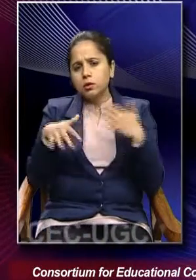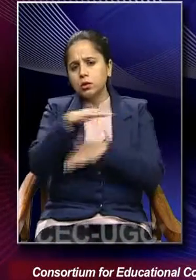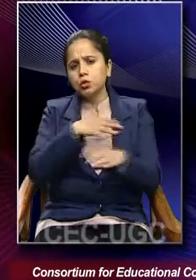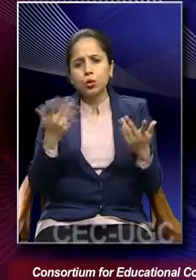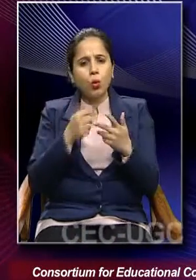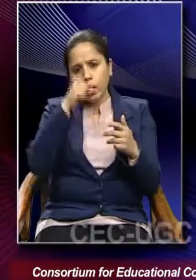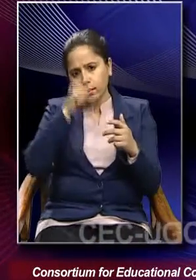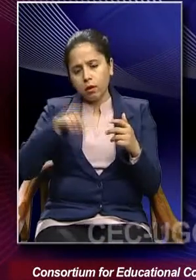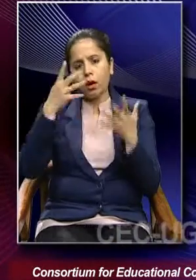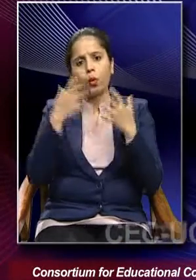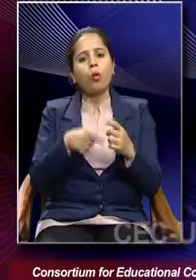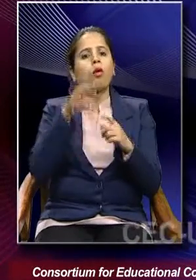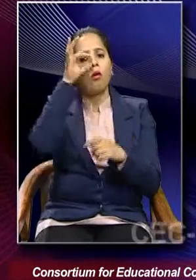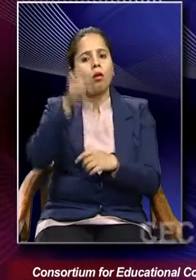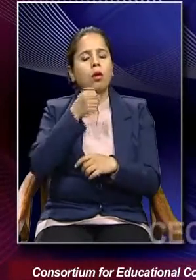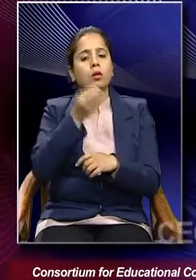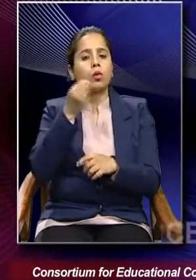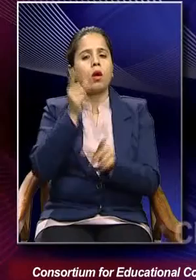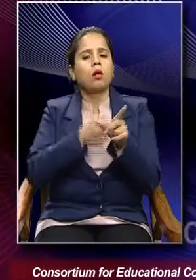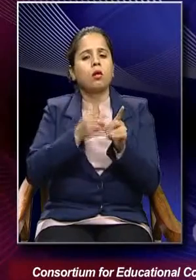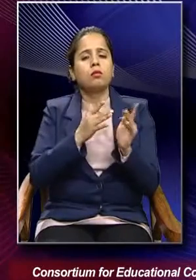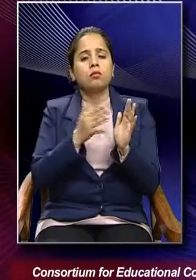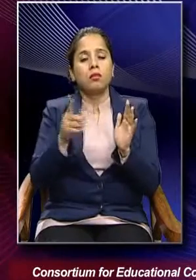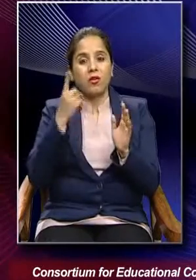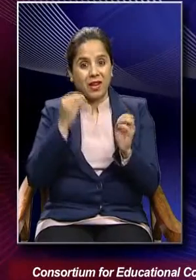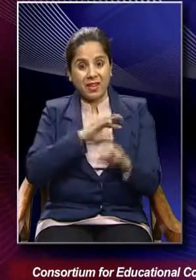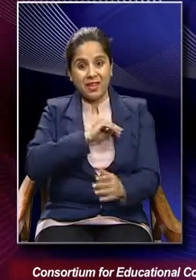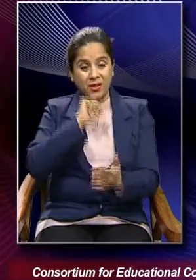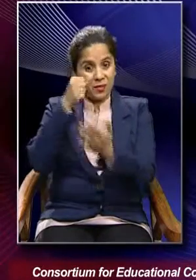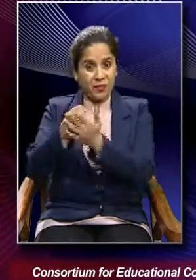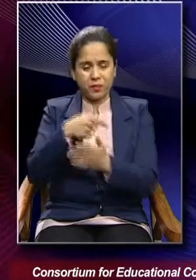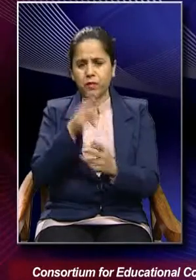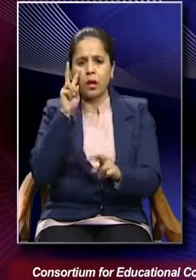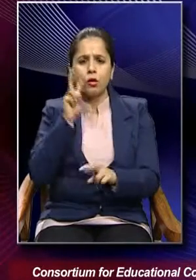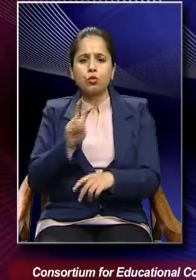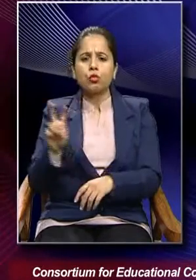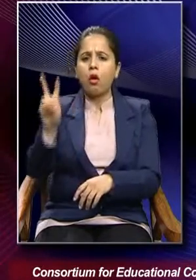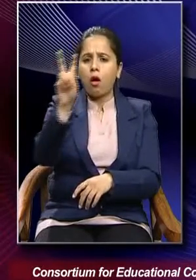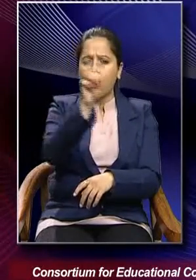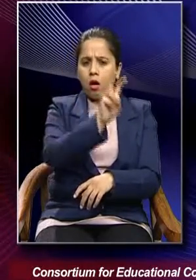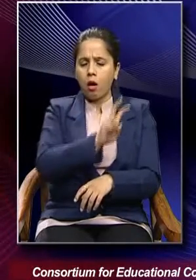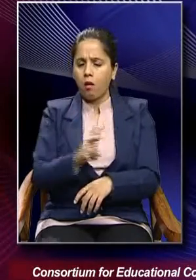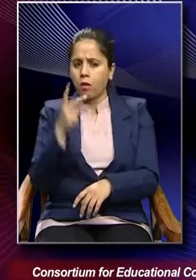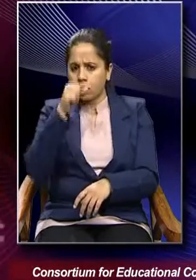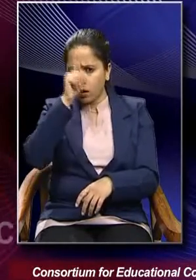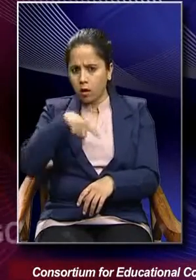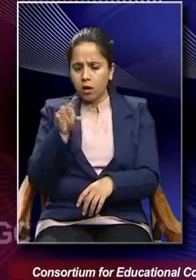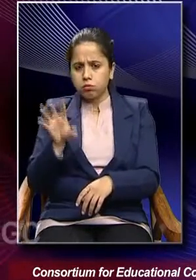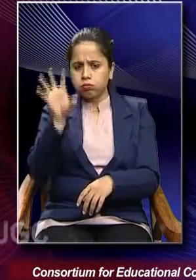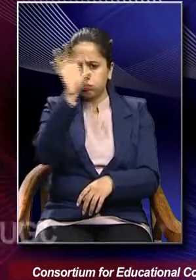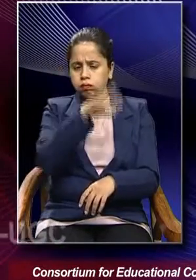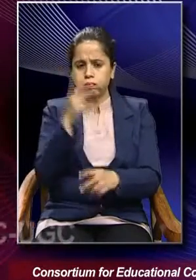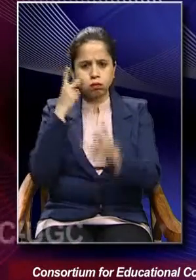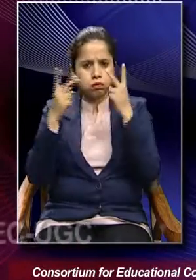India. So the first few years in India, he spent traveling throughout the country and it